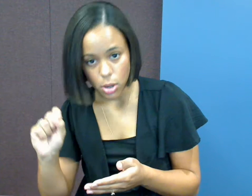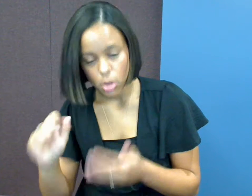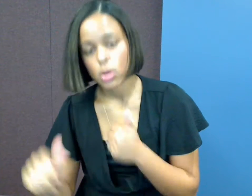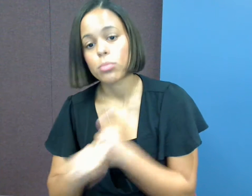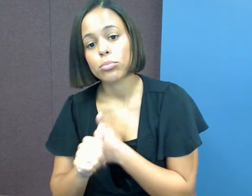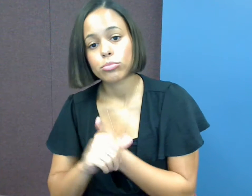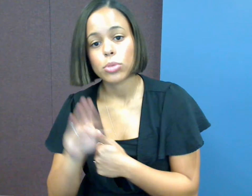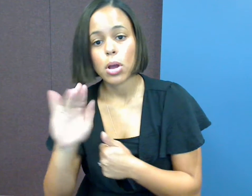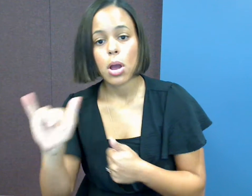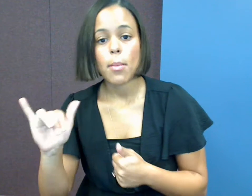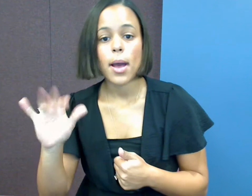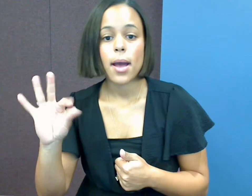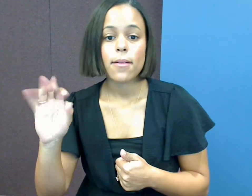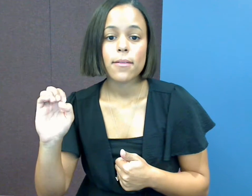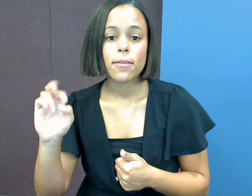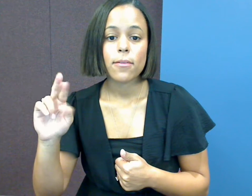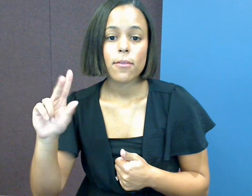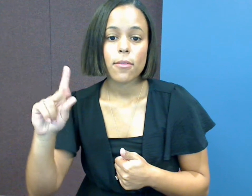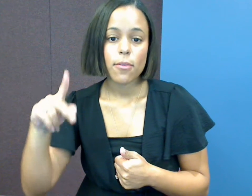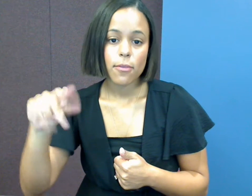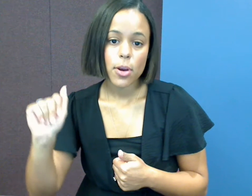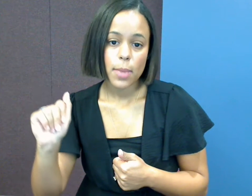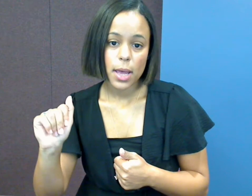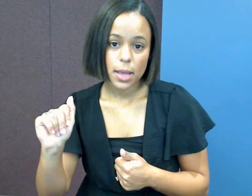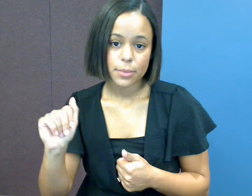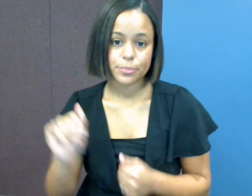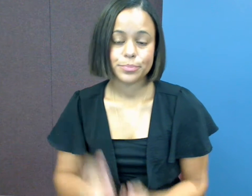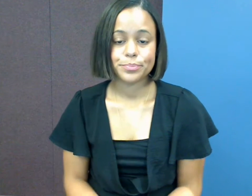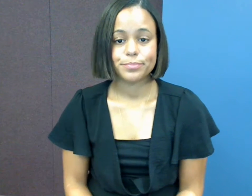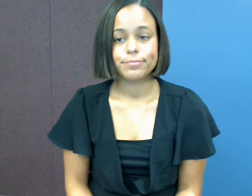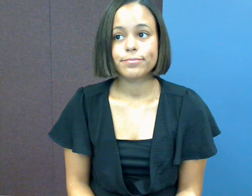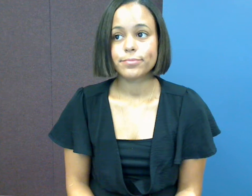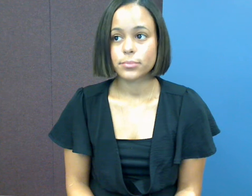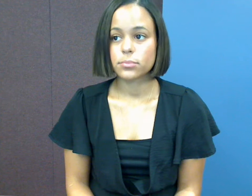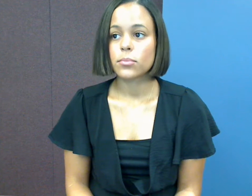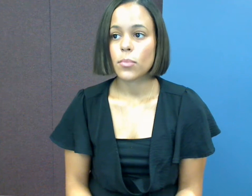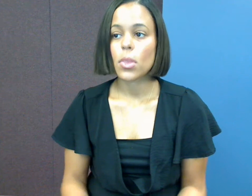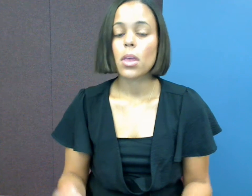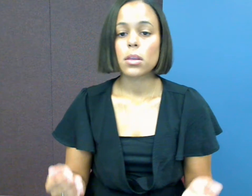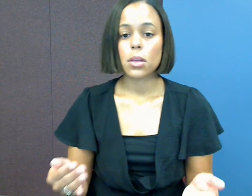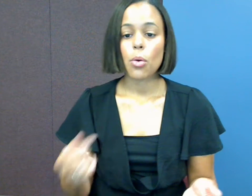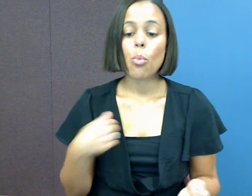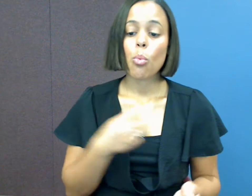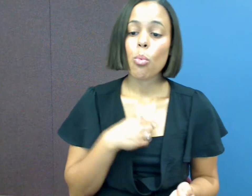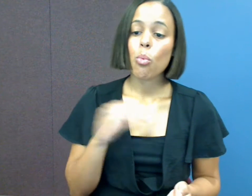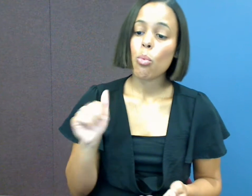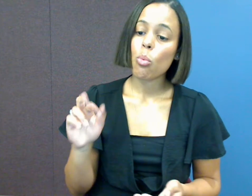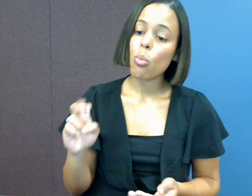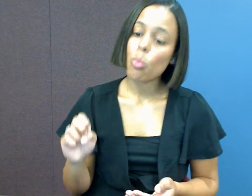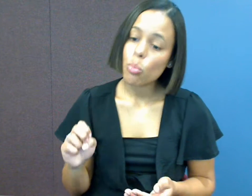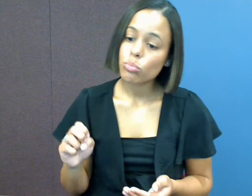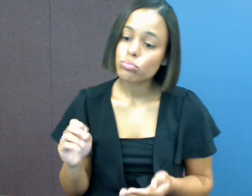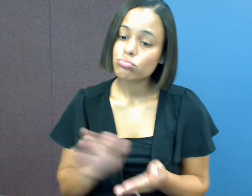community college and we have a good population of dual enrollment students,